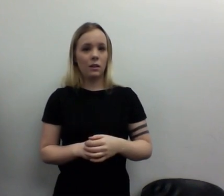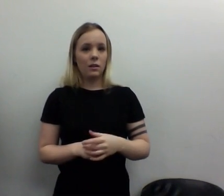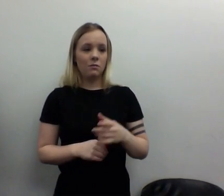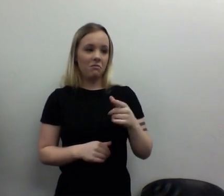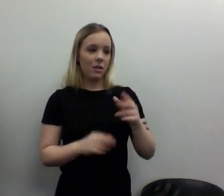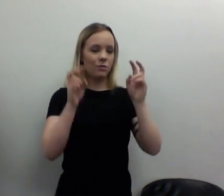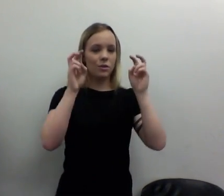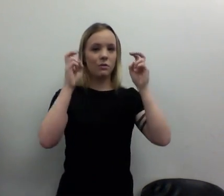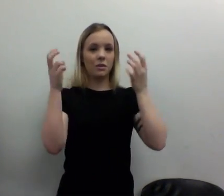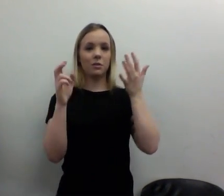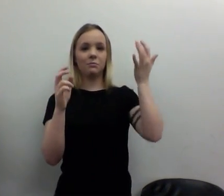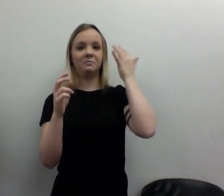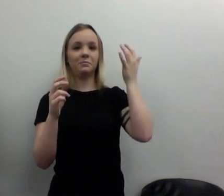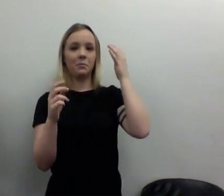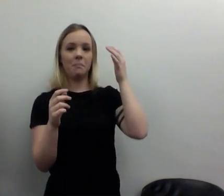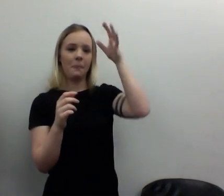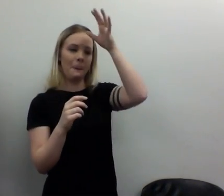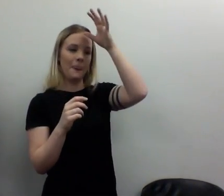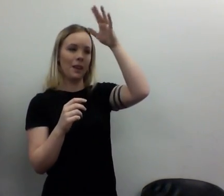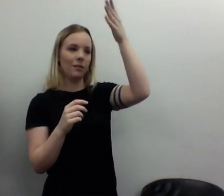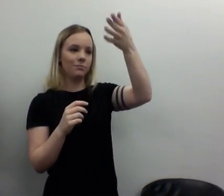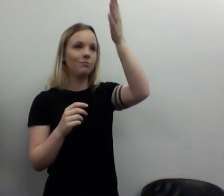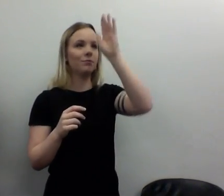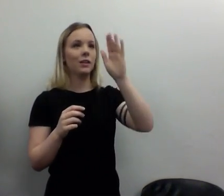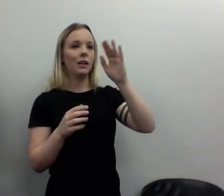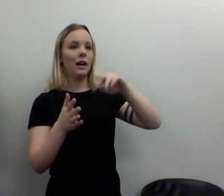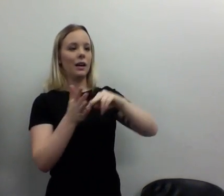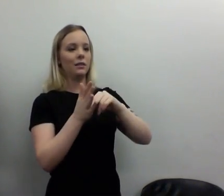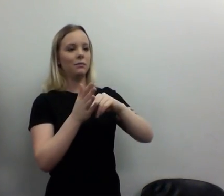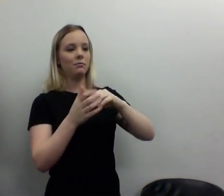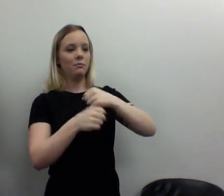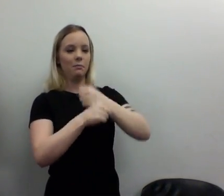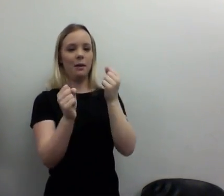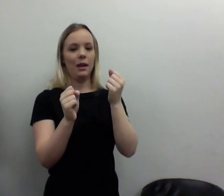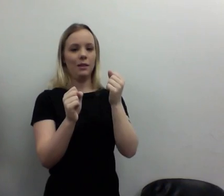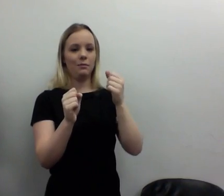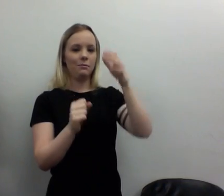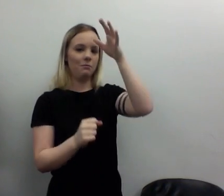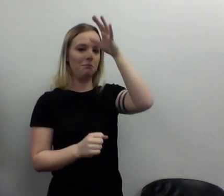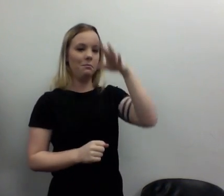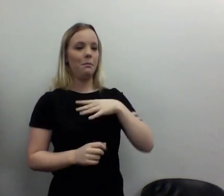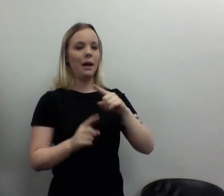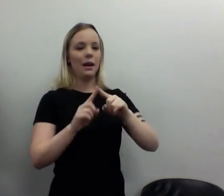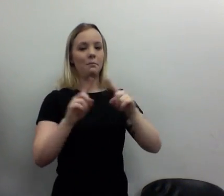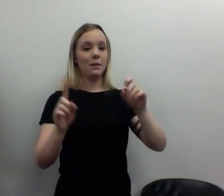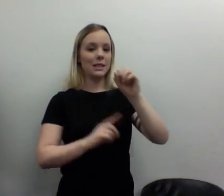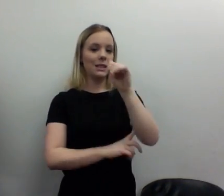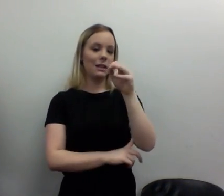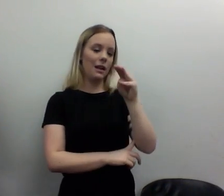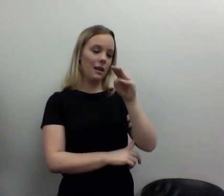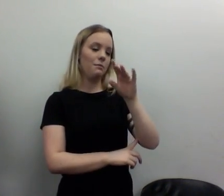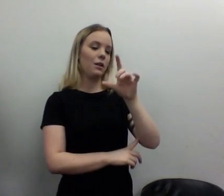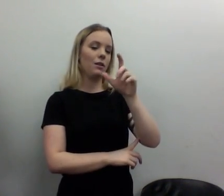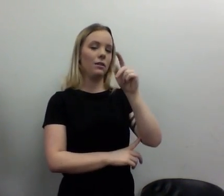God made man, but Sam Colt made him equal. And the pistol itself was called the Equalizer.